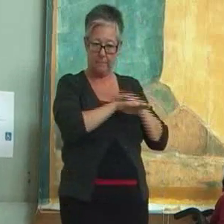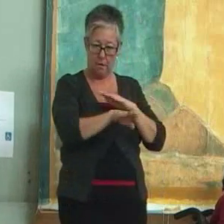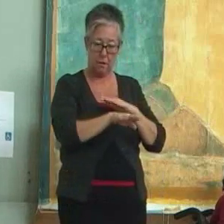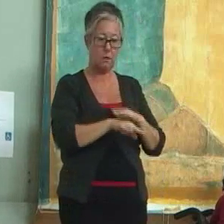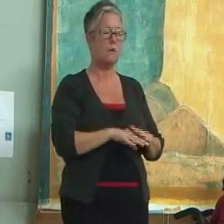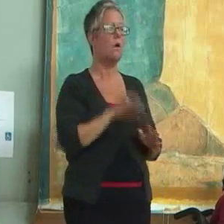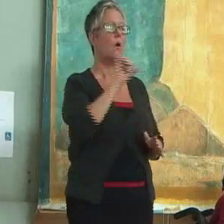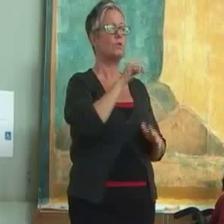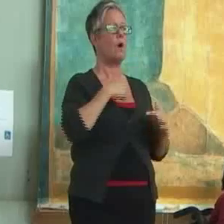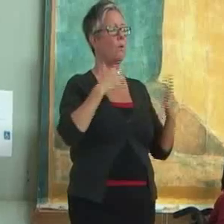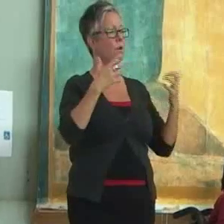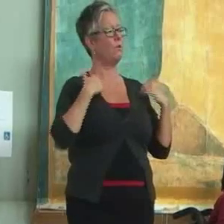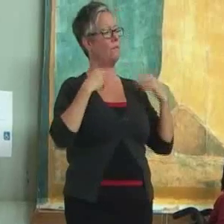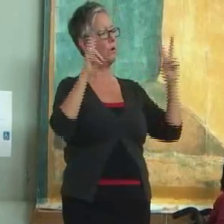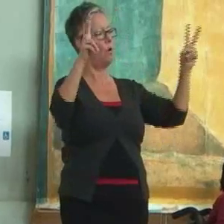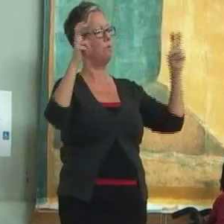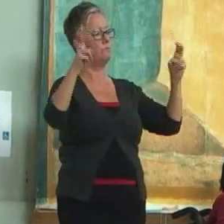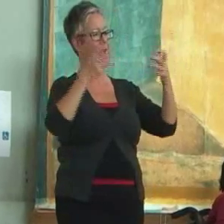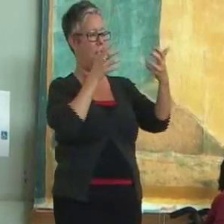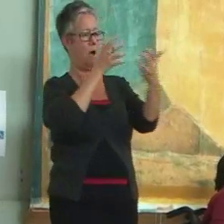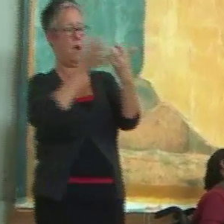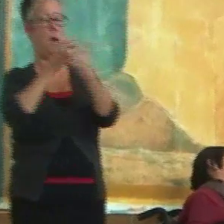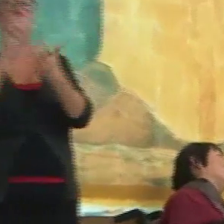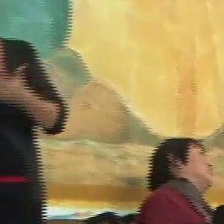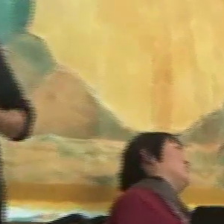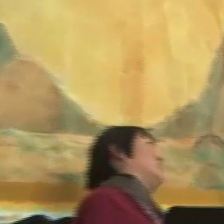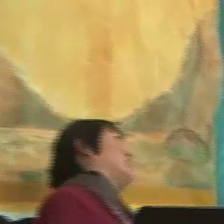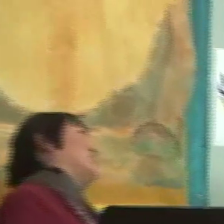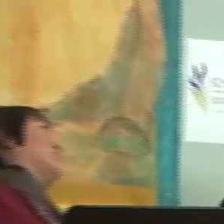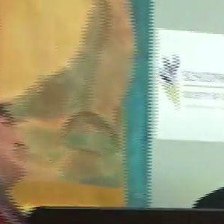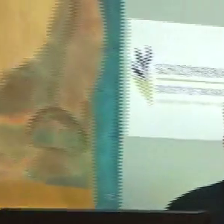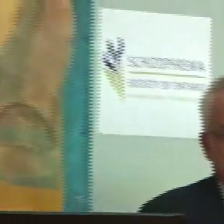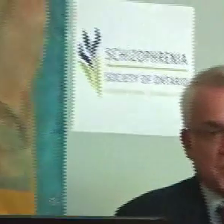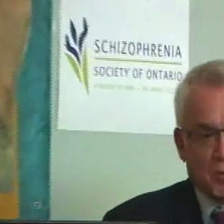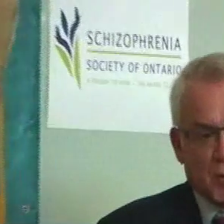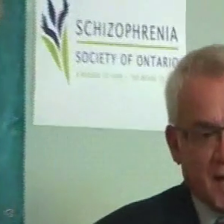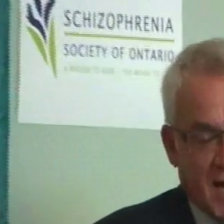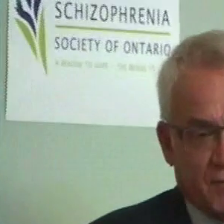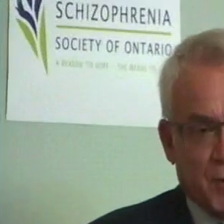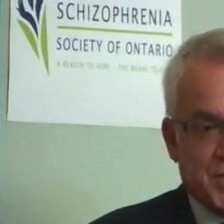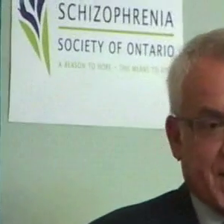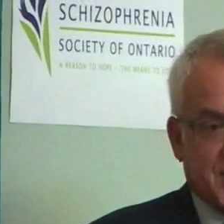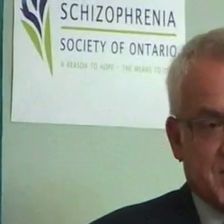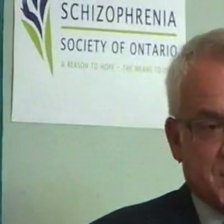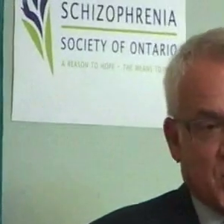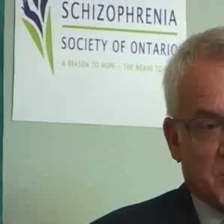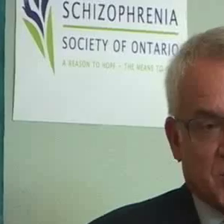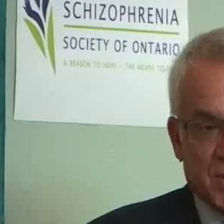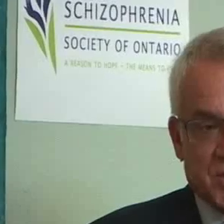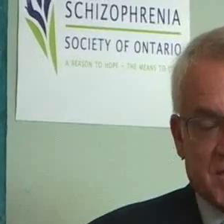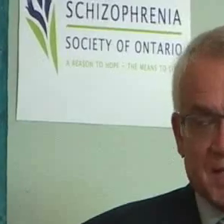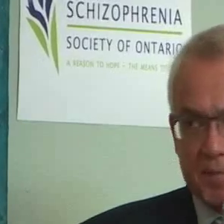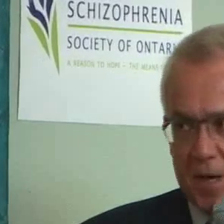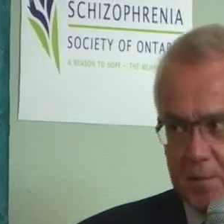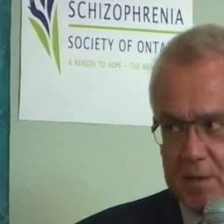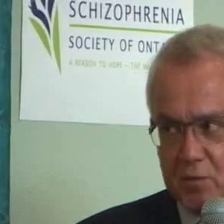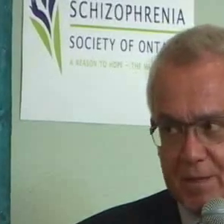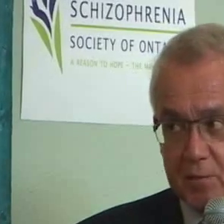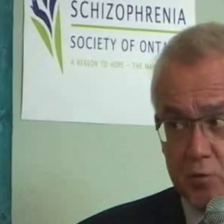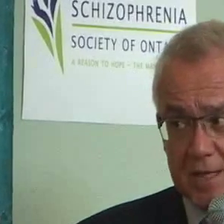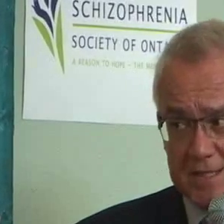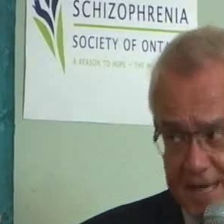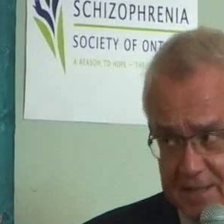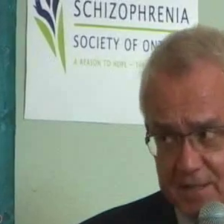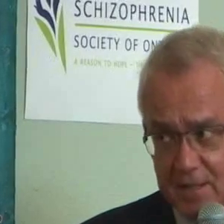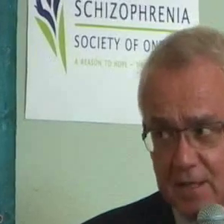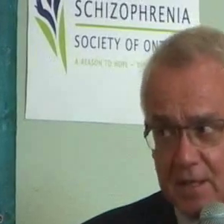called an accommodation fund, which has got to be a separate fund in which the City of Toronto will have, which agency, boards, commissions, and departments will be